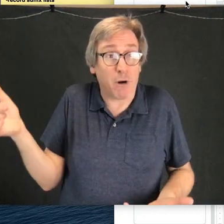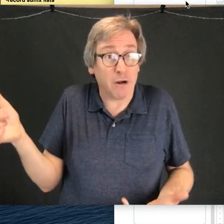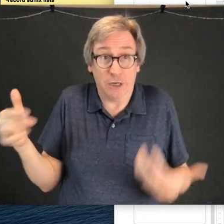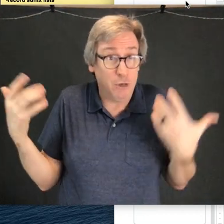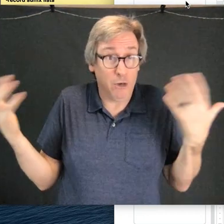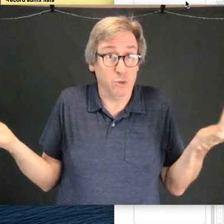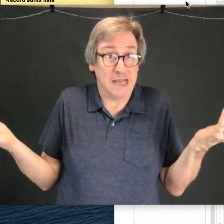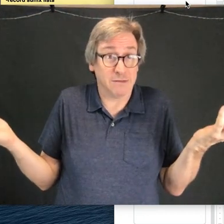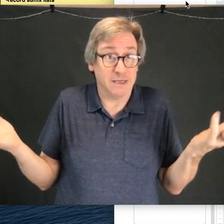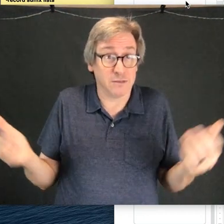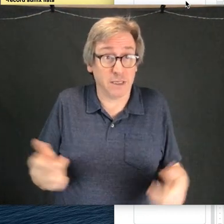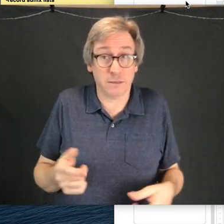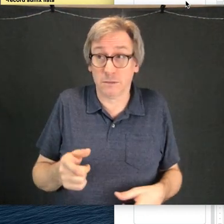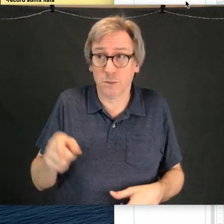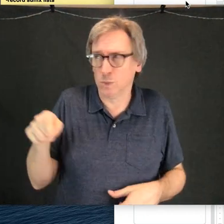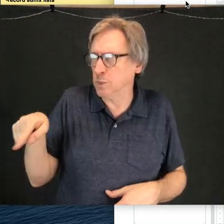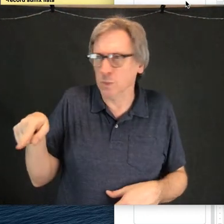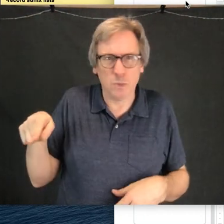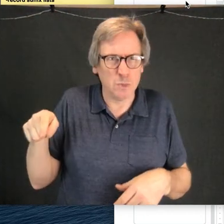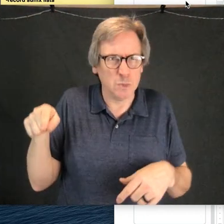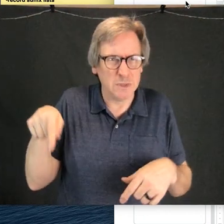You're at a party and you don't know whose house it is, right?